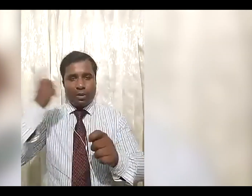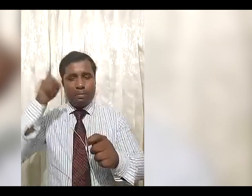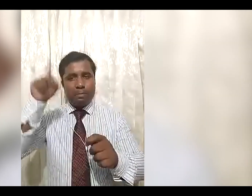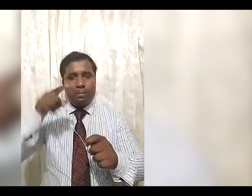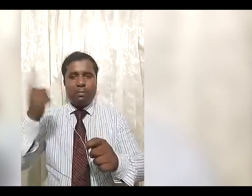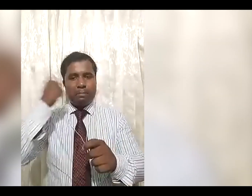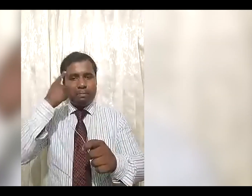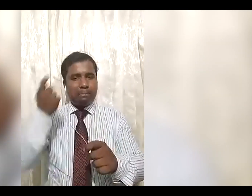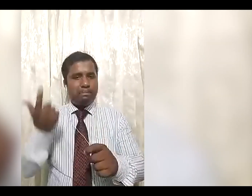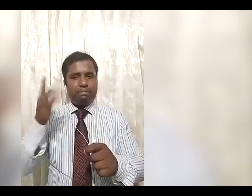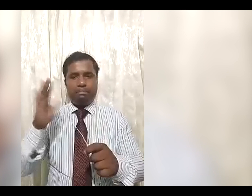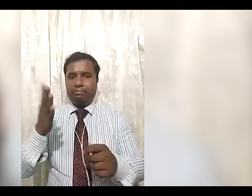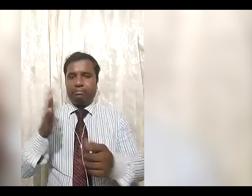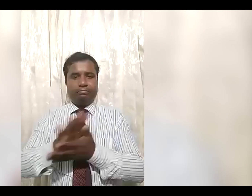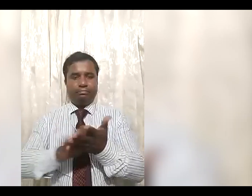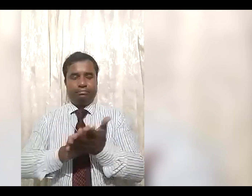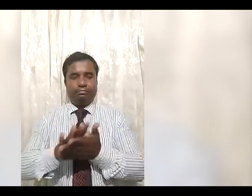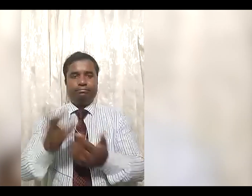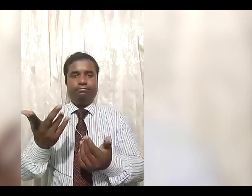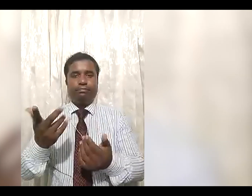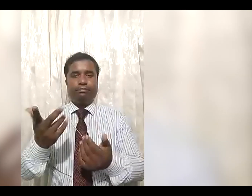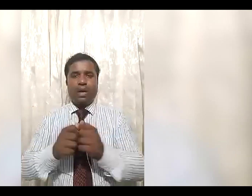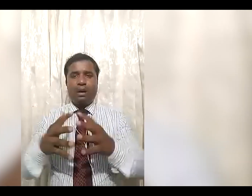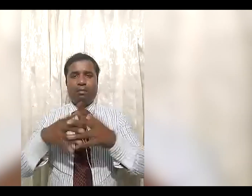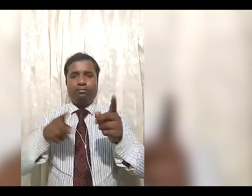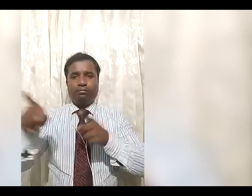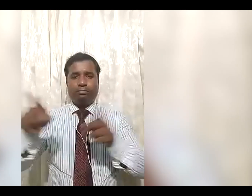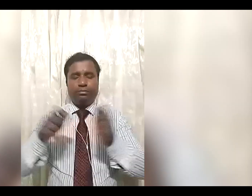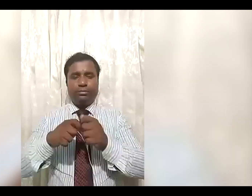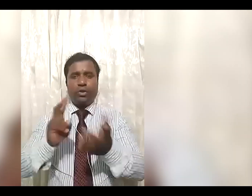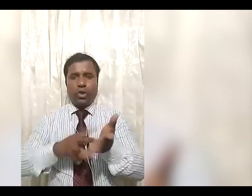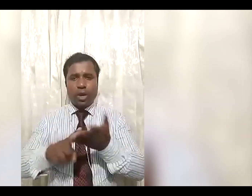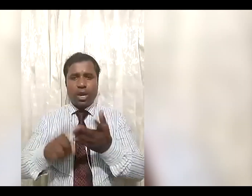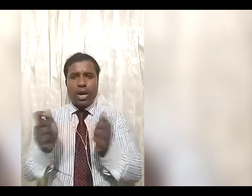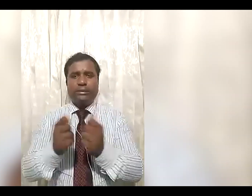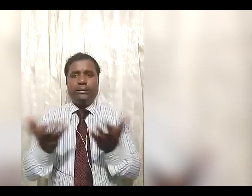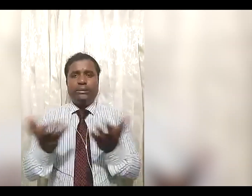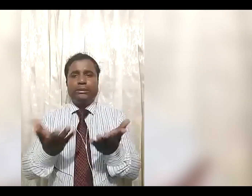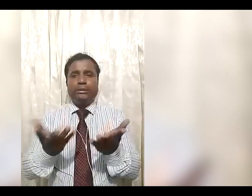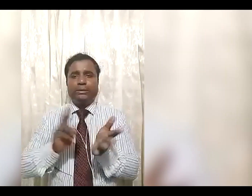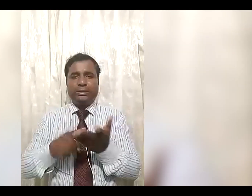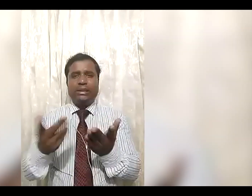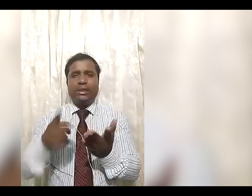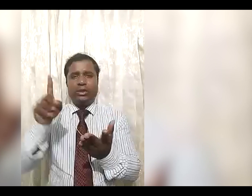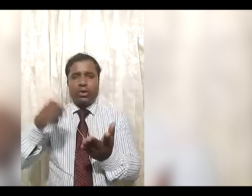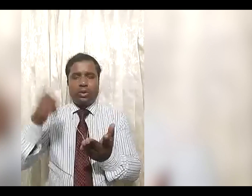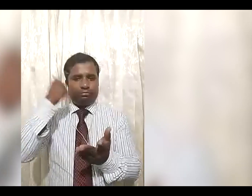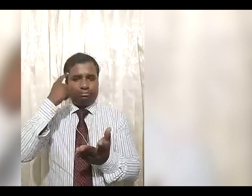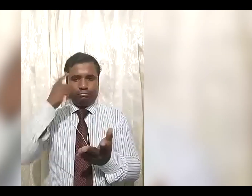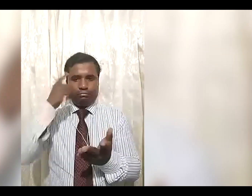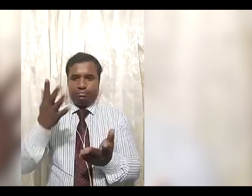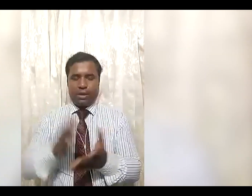the diverse needs of person with disabilities, and they are not aware of